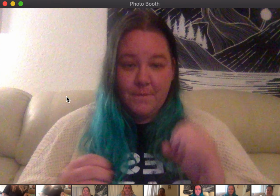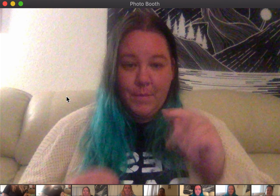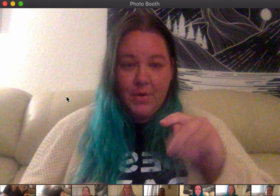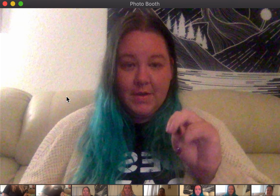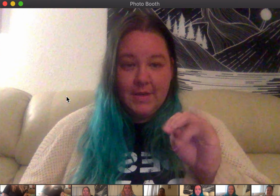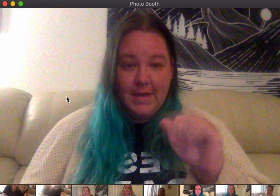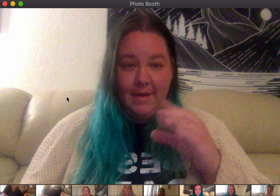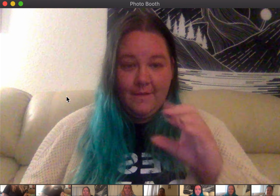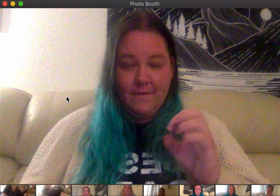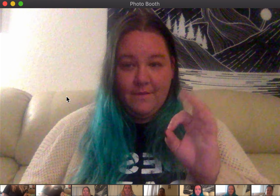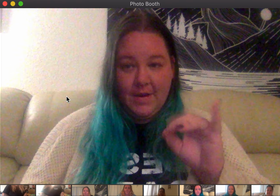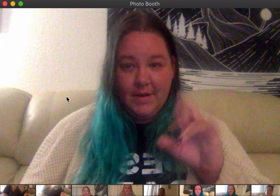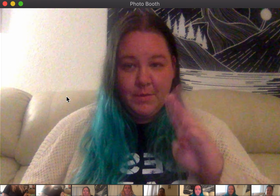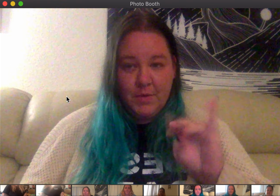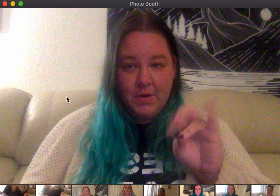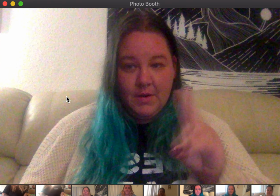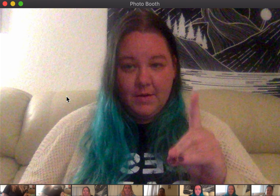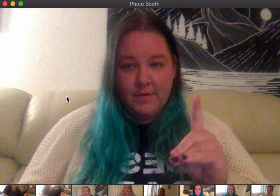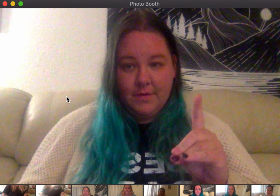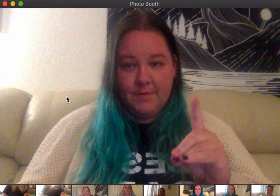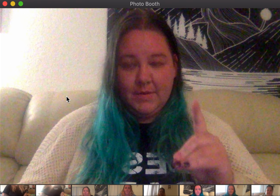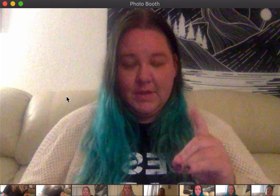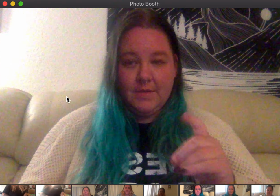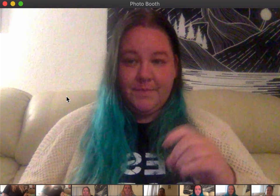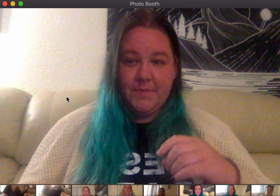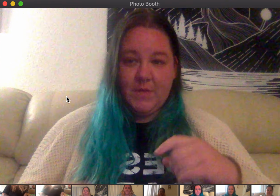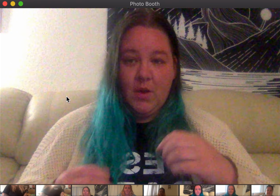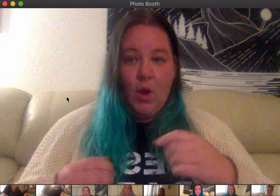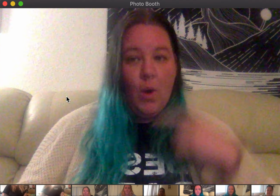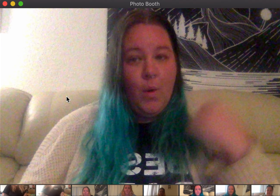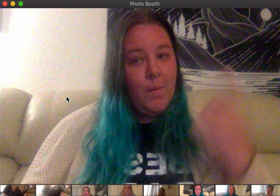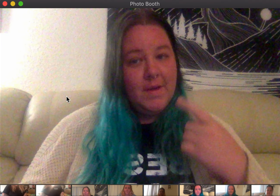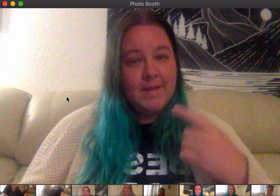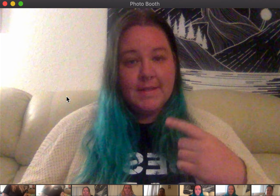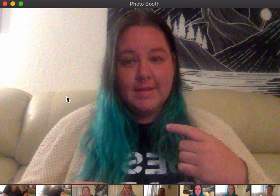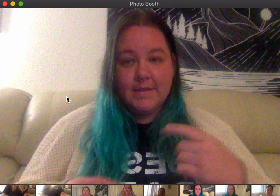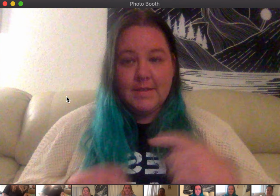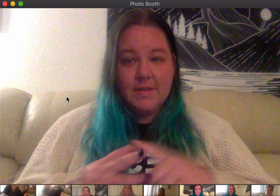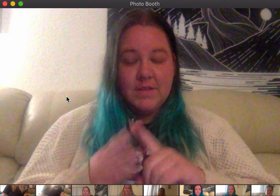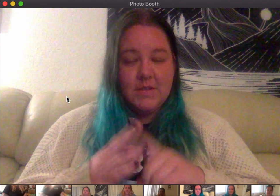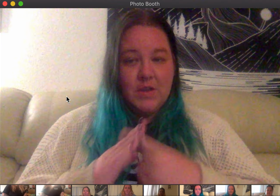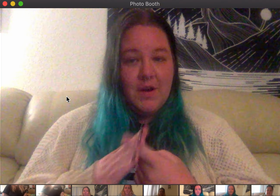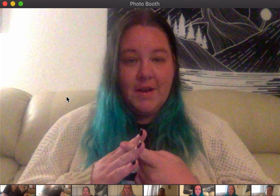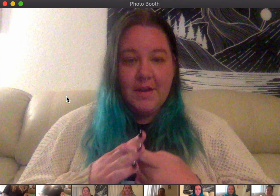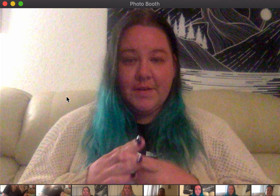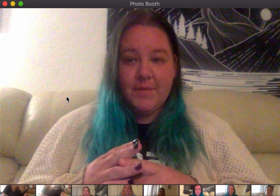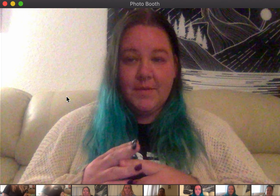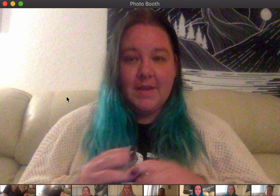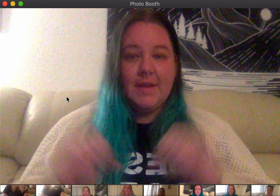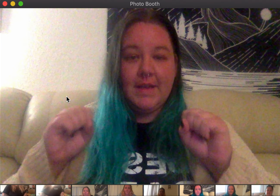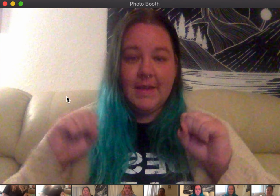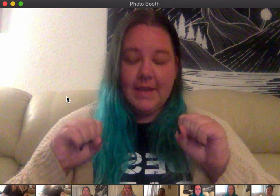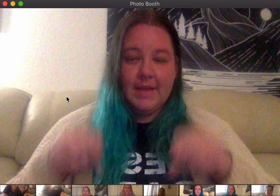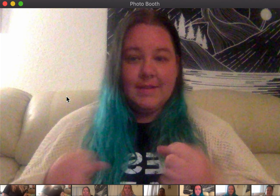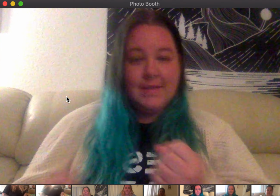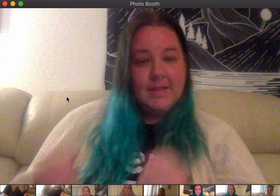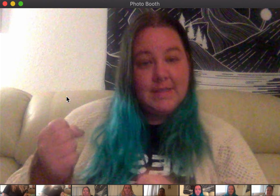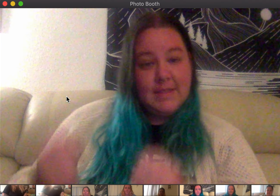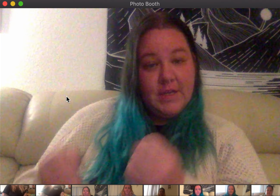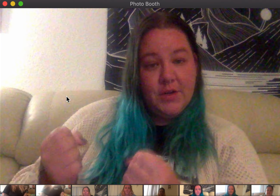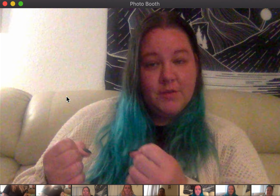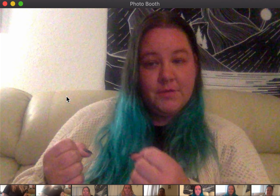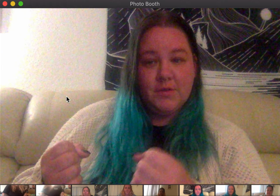or my brother, he started off by letting us steer. While he was driving, he'd let us do it. Often, of course, having his hand